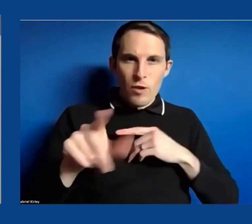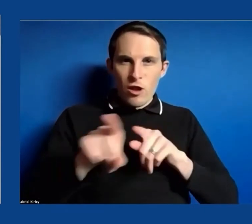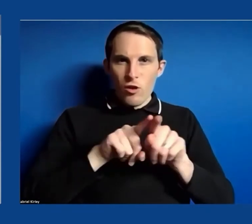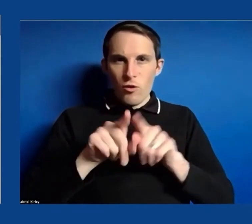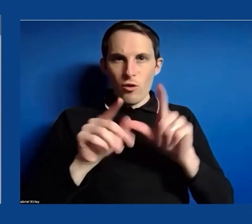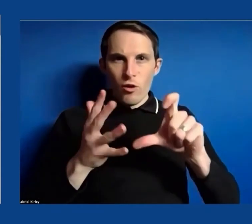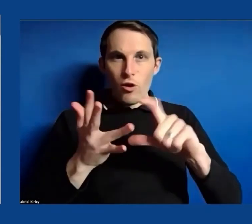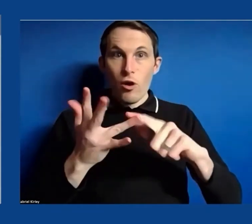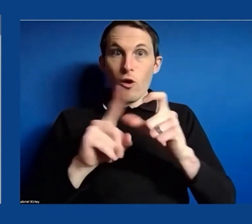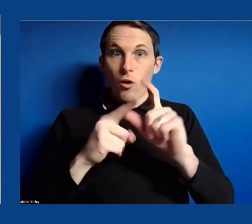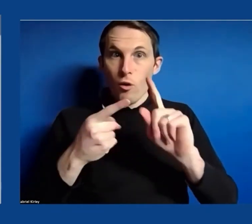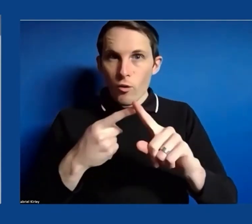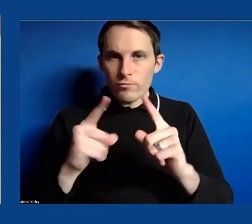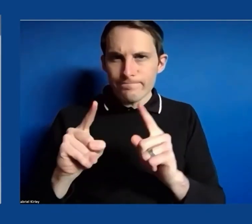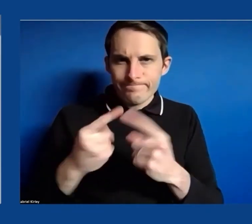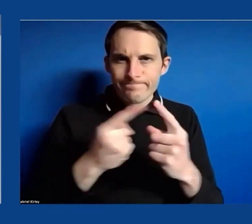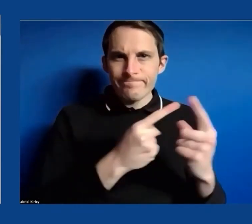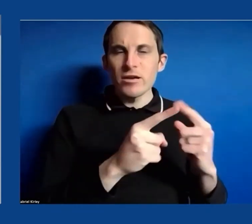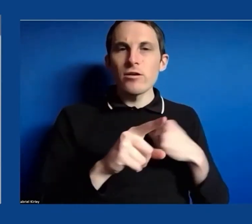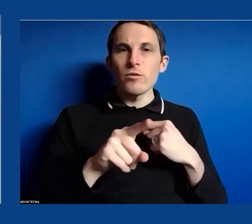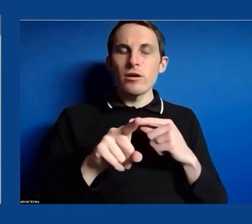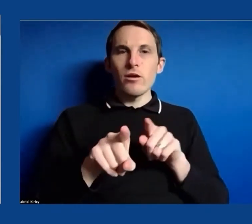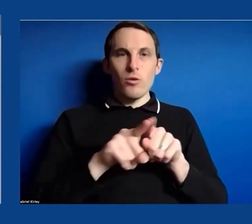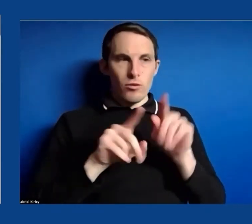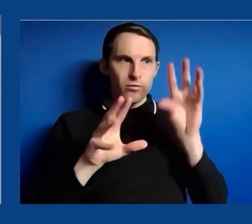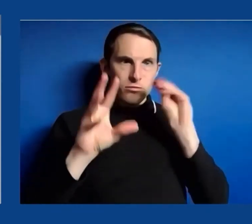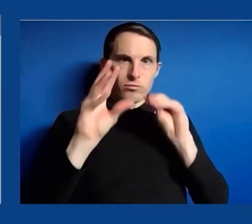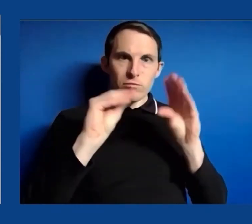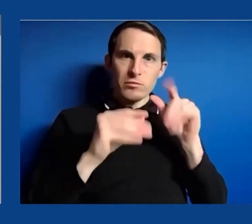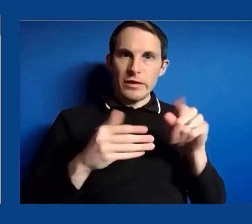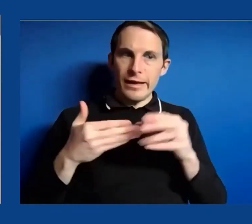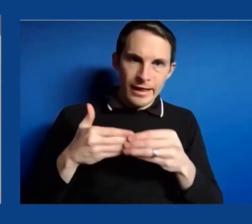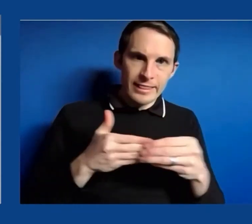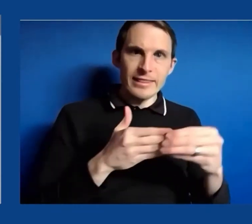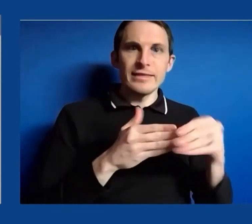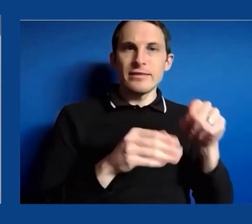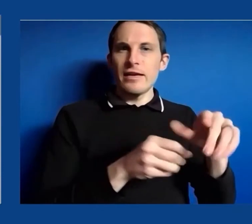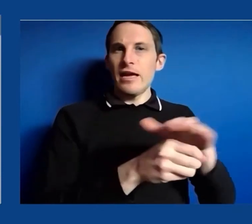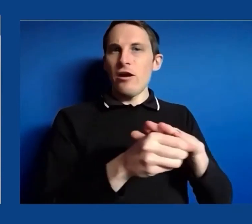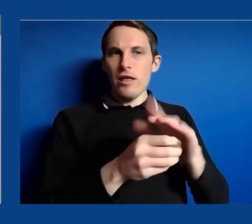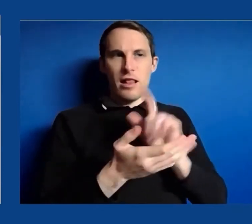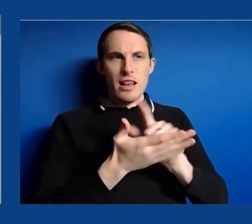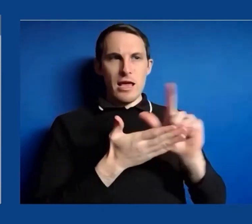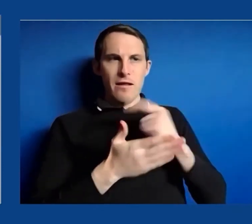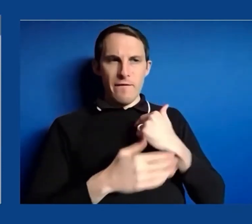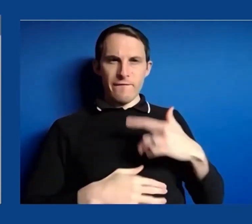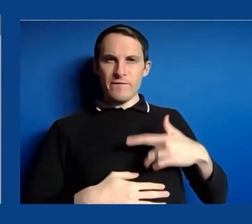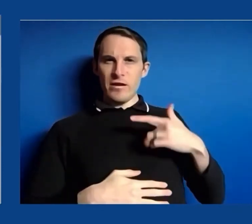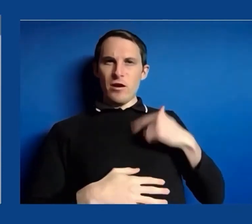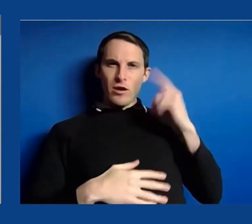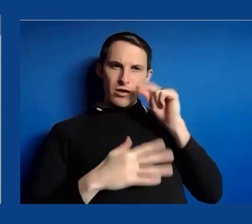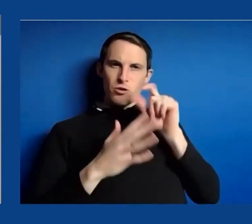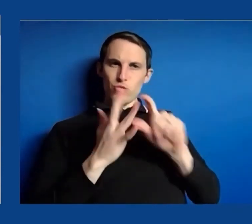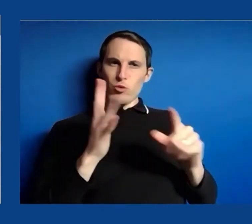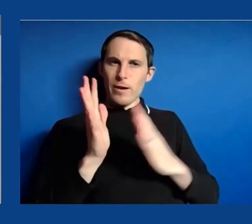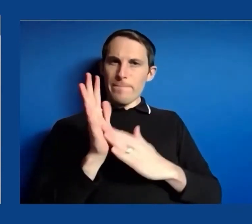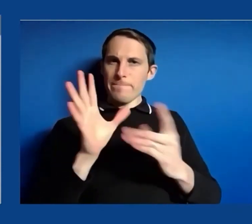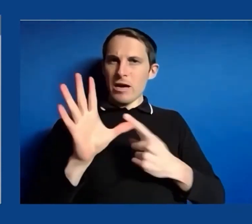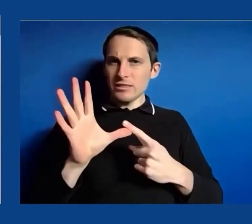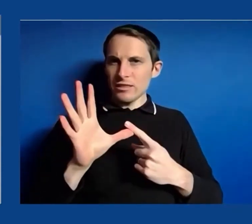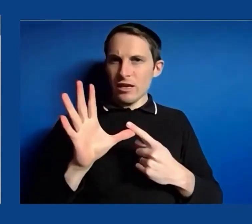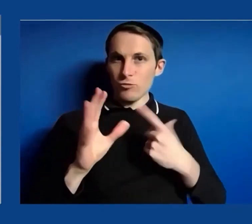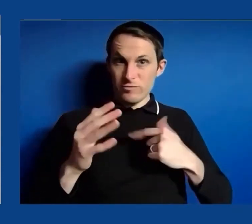So that led me on. And when I thought I could do a master's, because I'm teaching master's